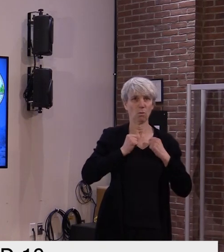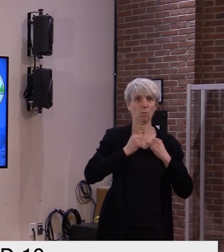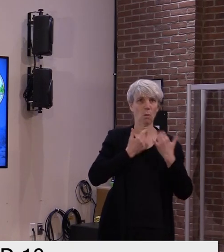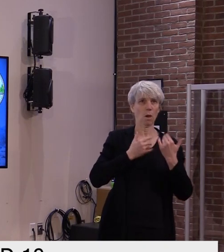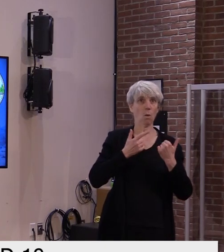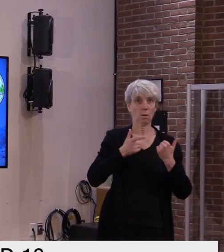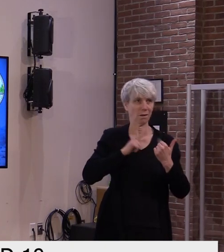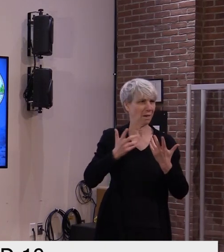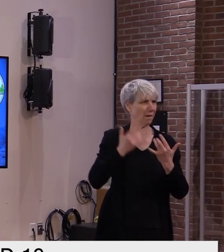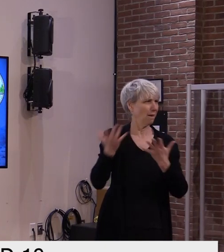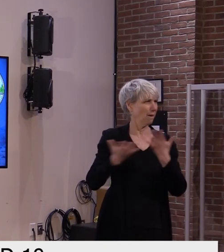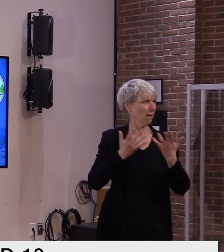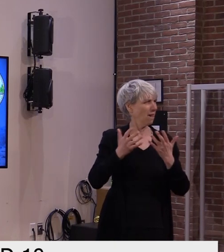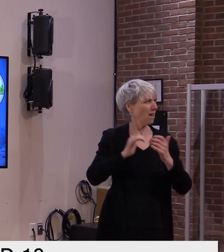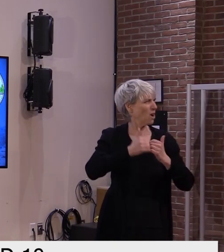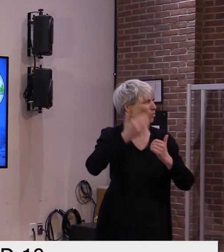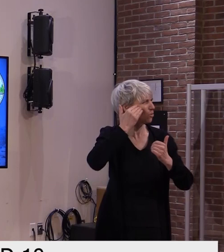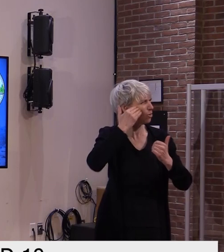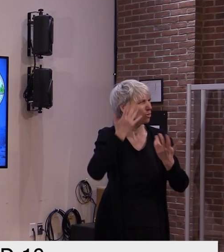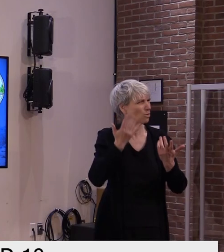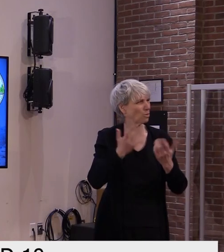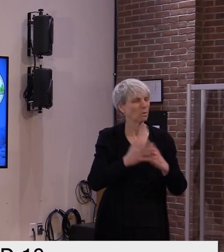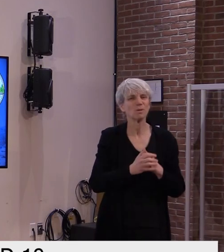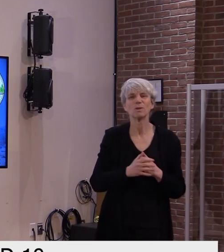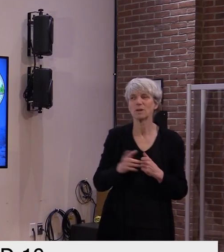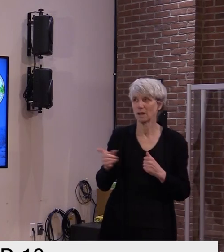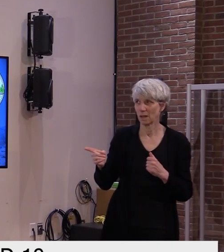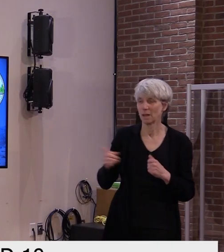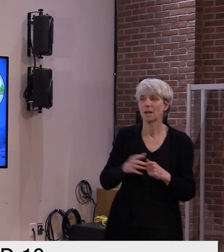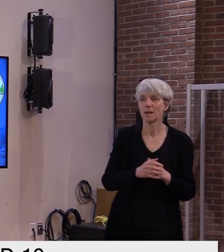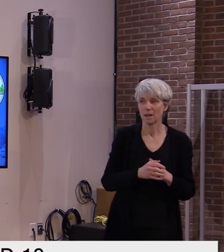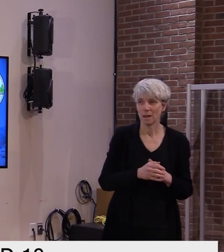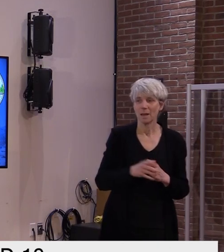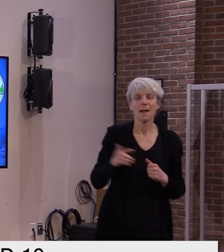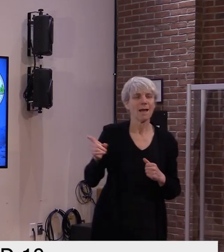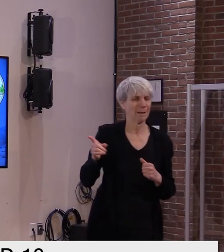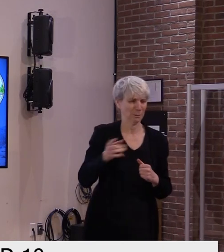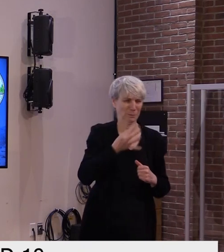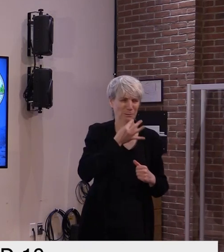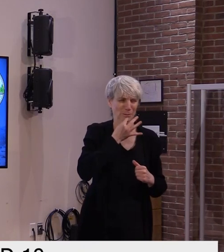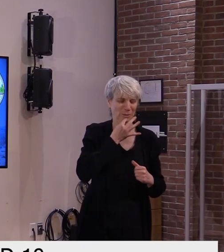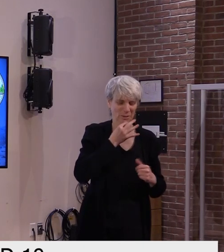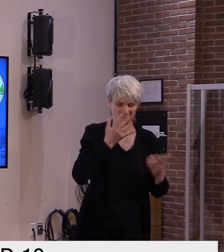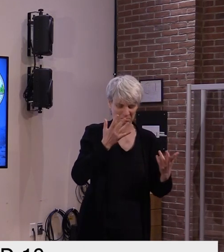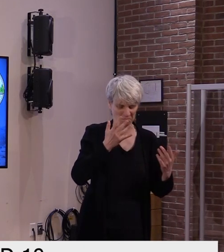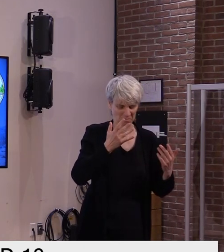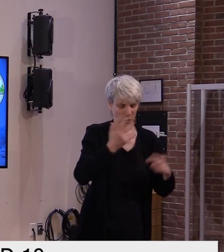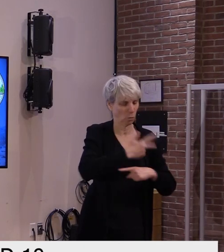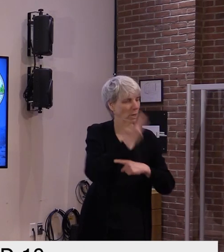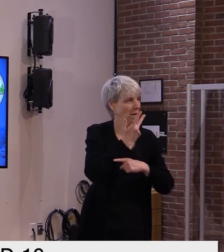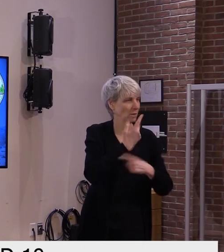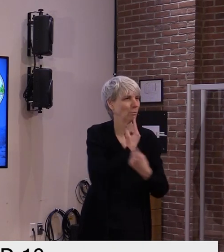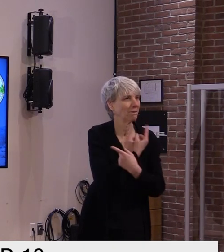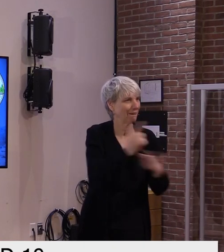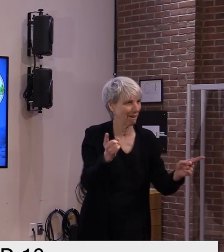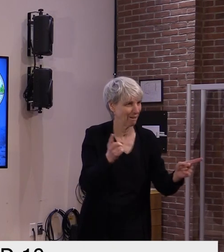have access to the vaccine? Yeah, Ed, you're about 3 days too early. We'll have those